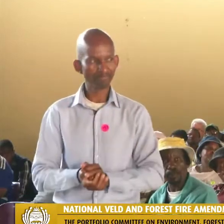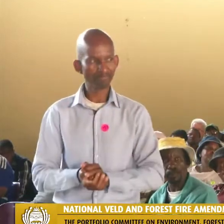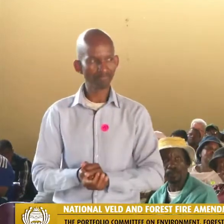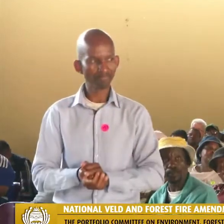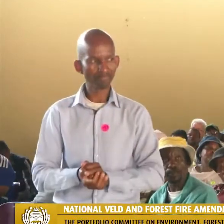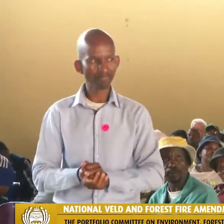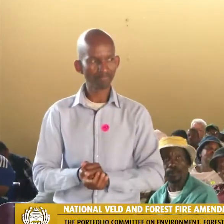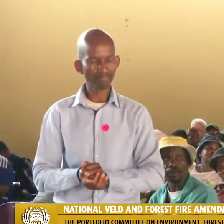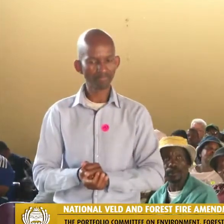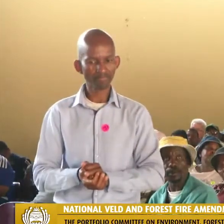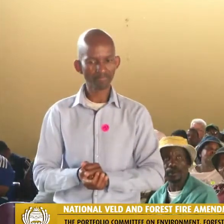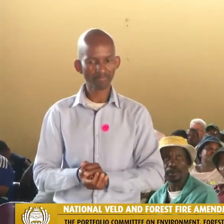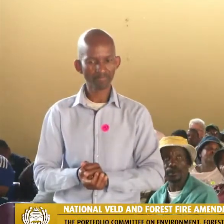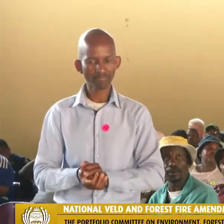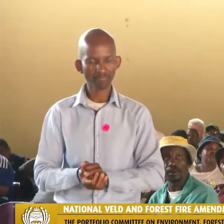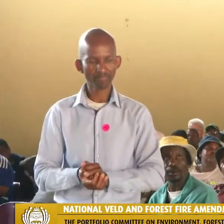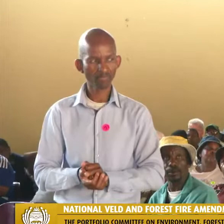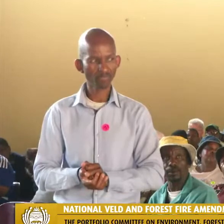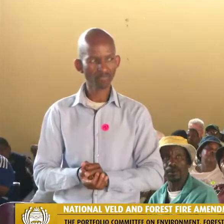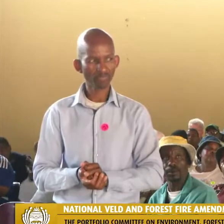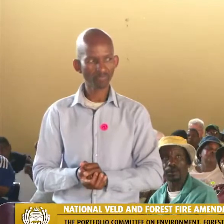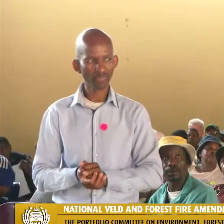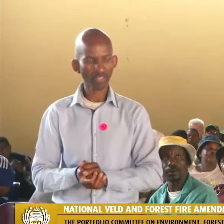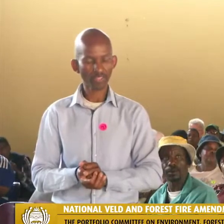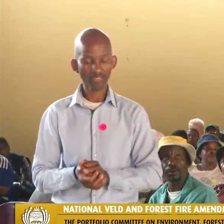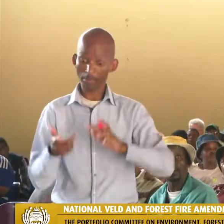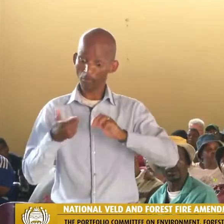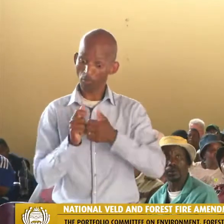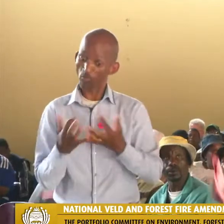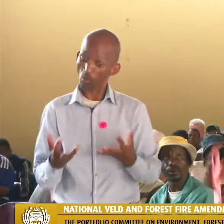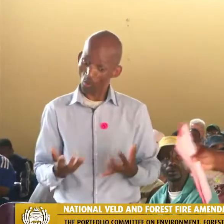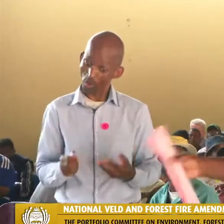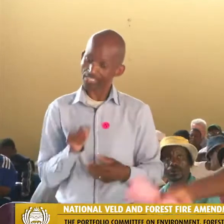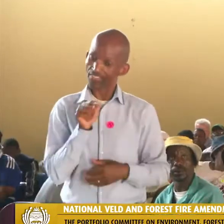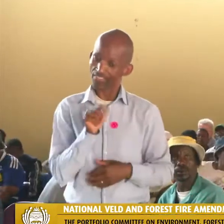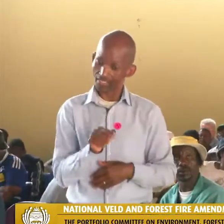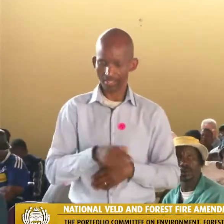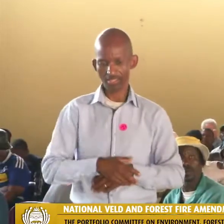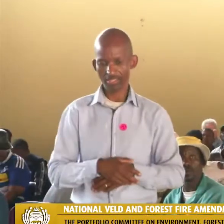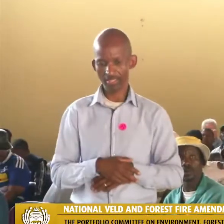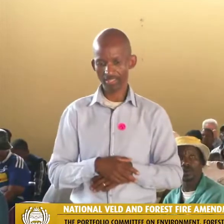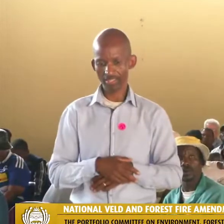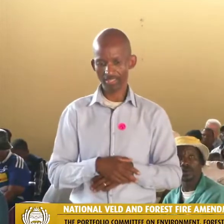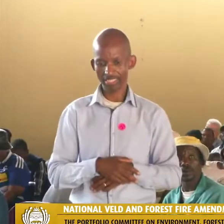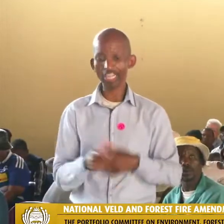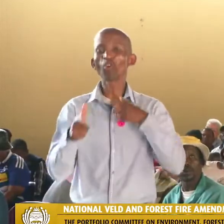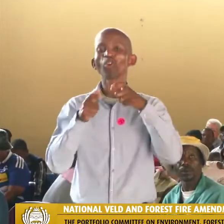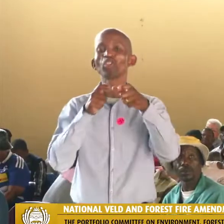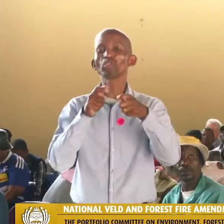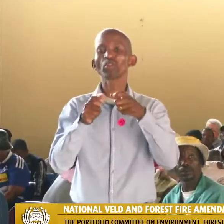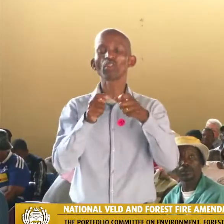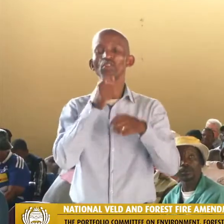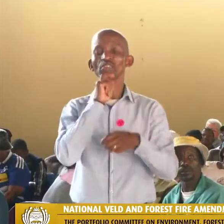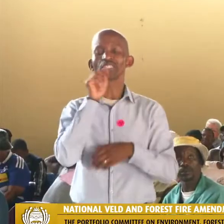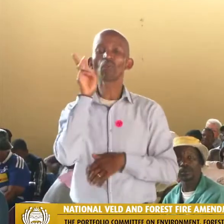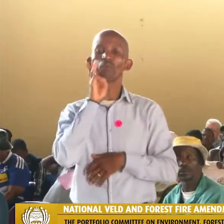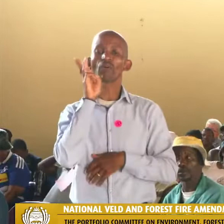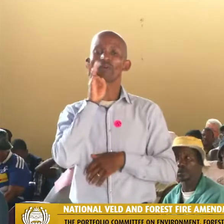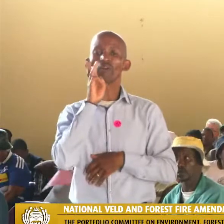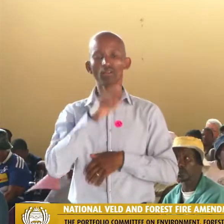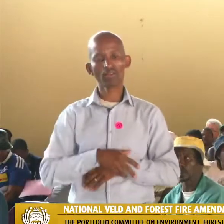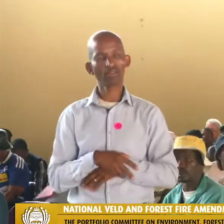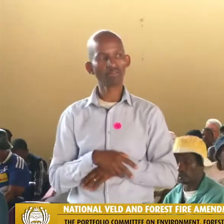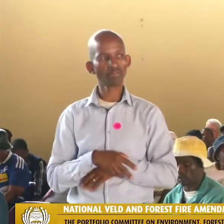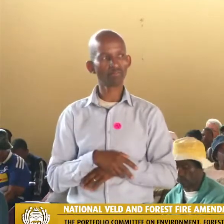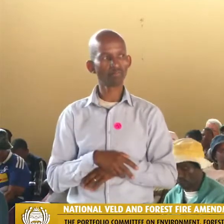live, we have a river. Ingxaki yomlilo ilawulwa ngamanzi. So in order to contain the fire, we have to